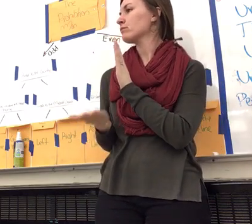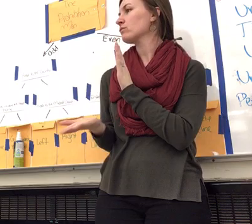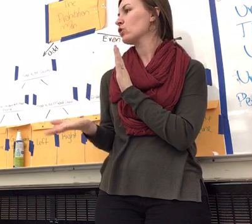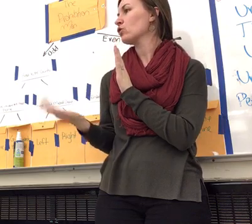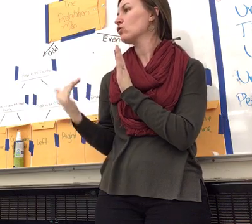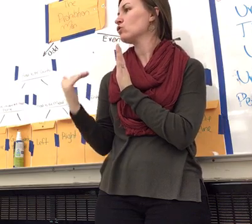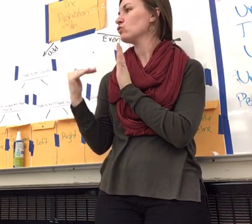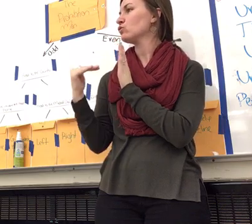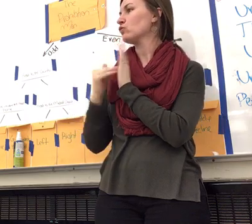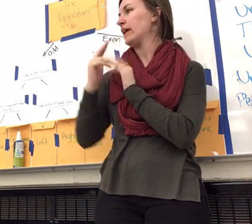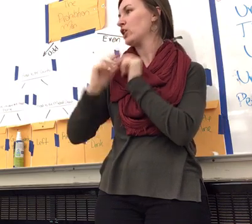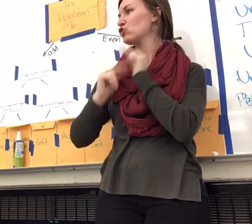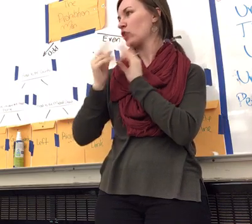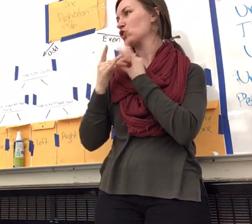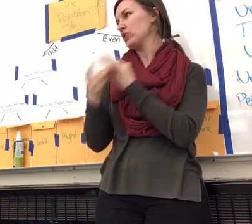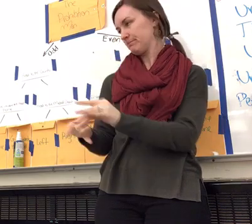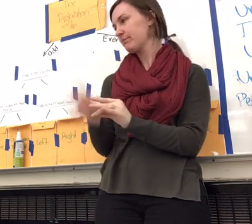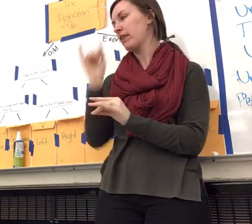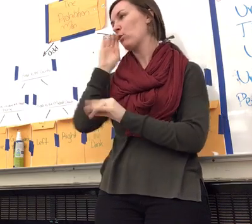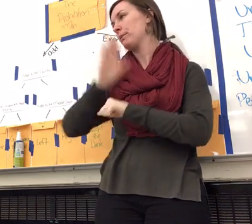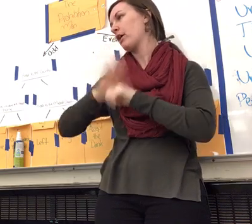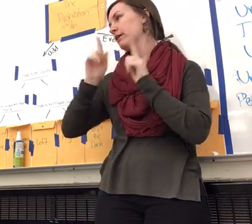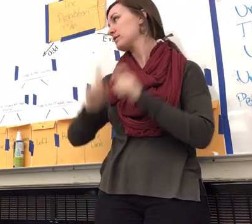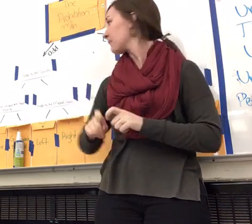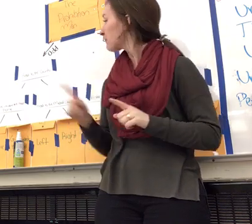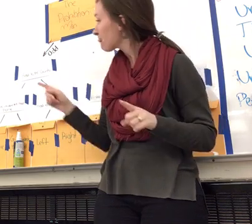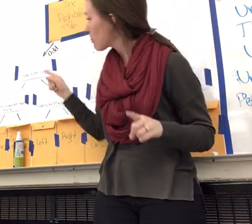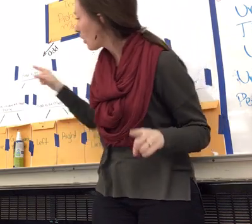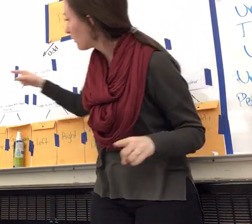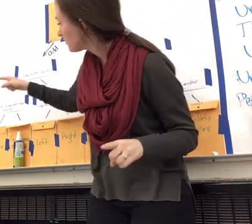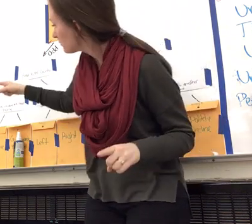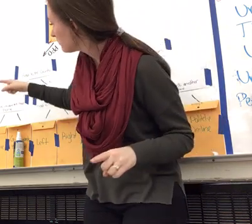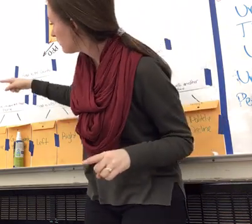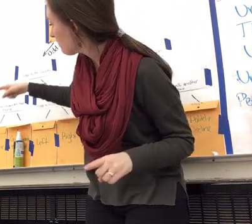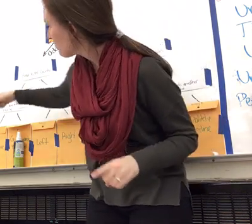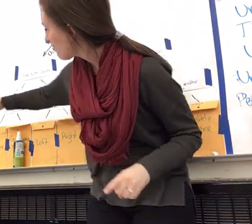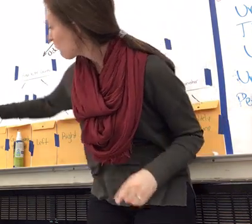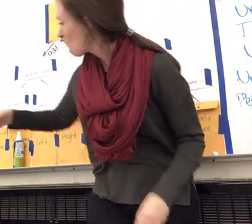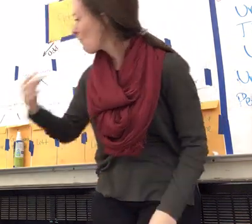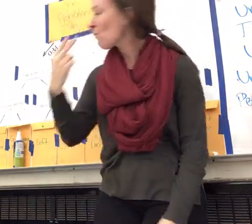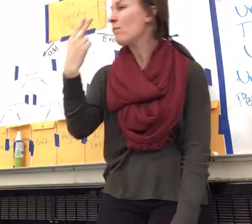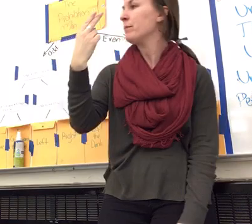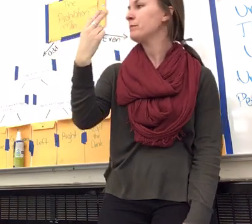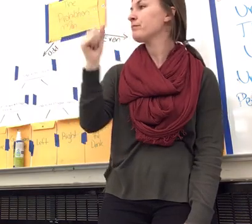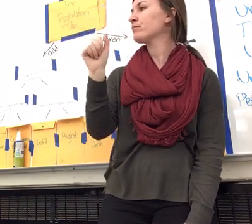Okay, so and Harriet Beecher Stowe, if she were to be on there,